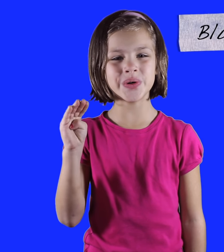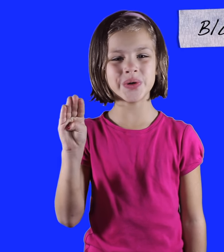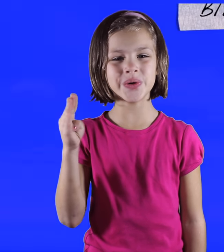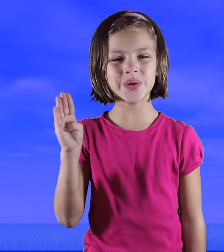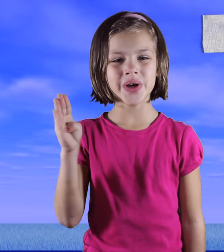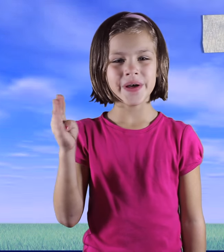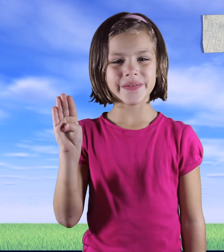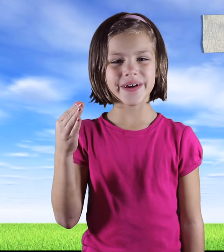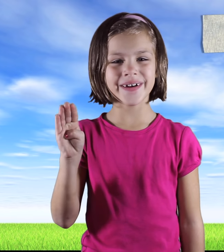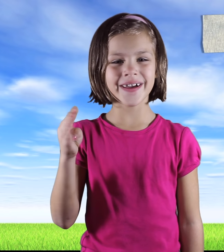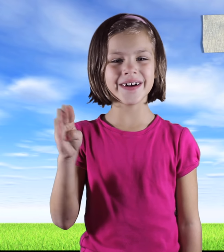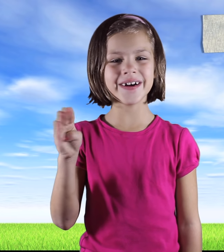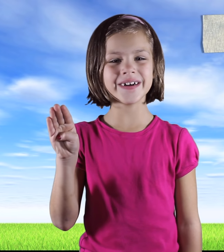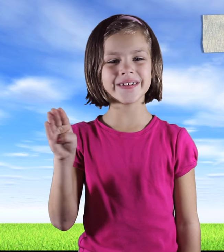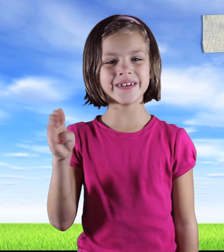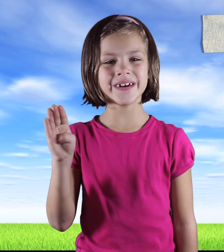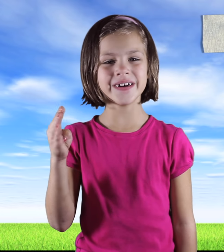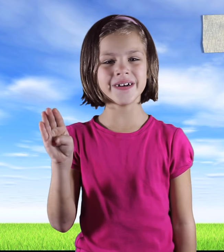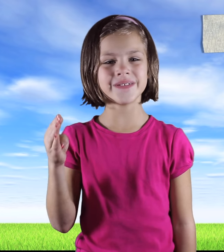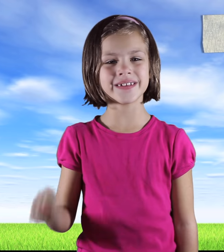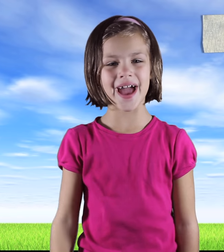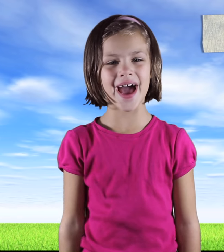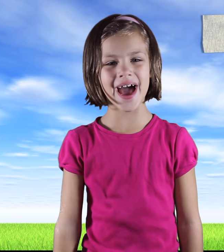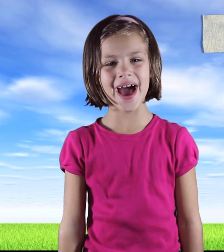the color of the sky